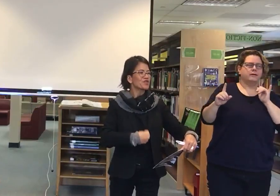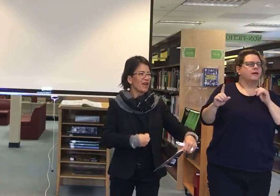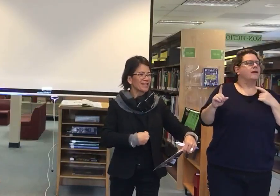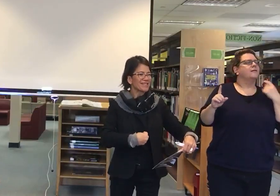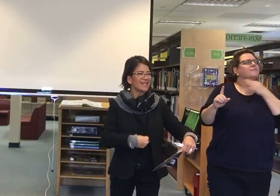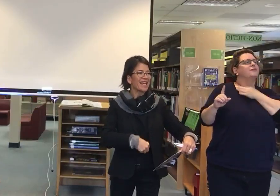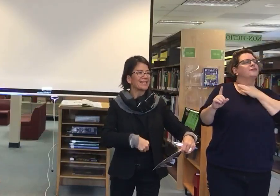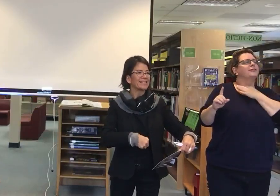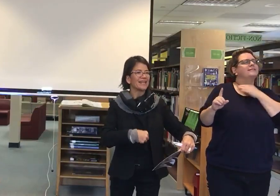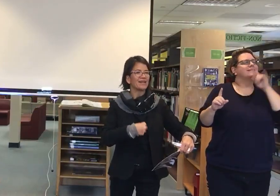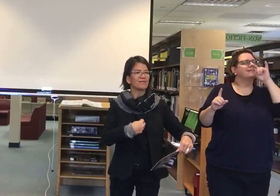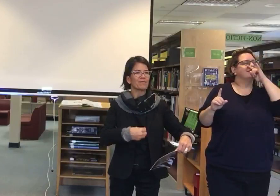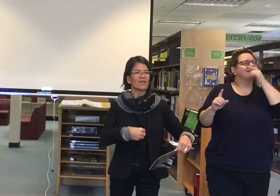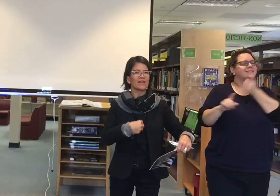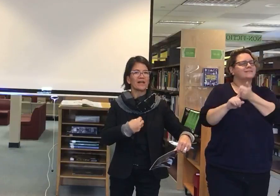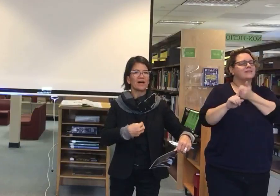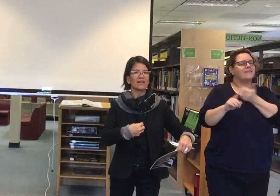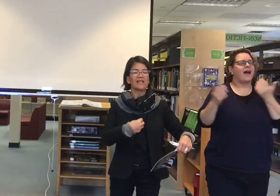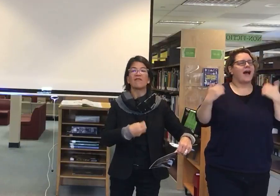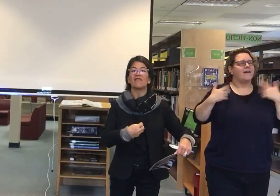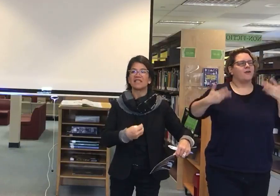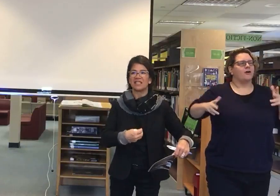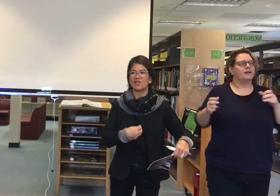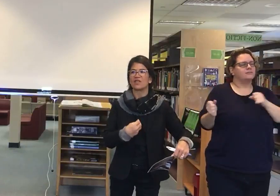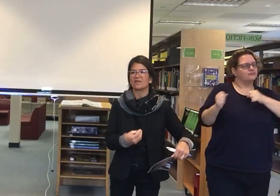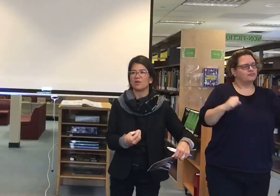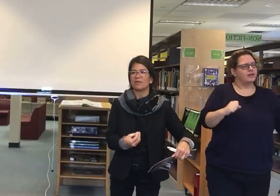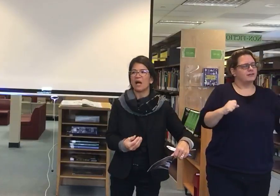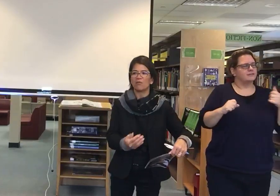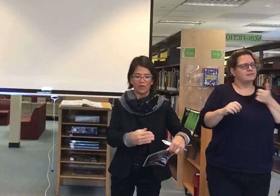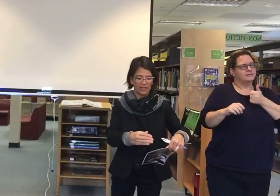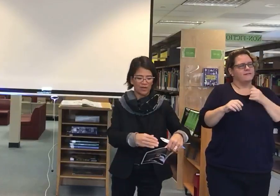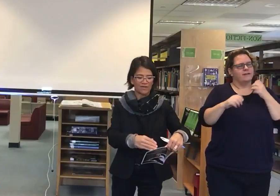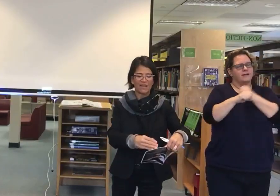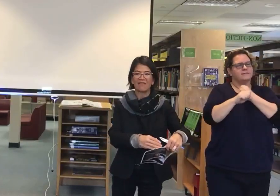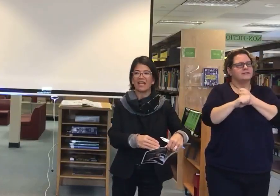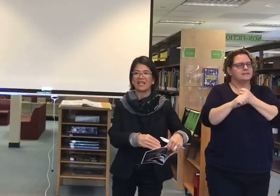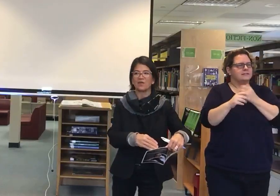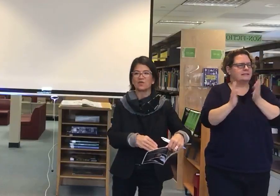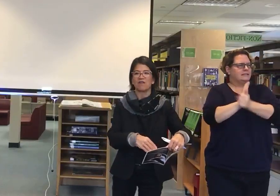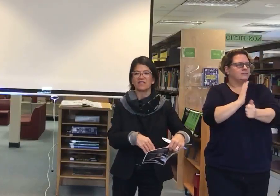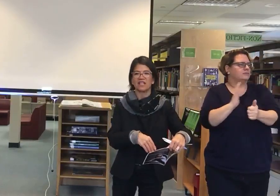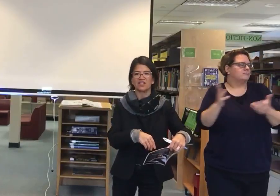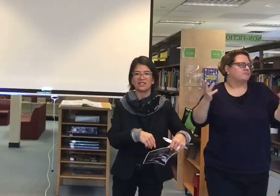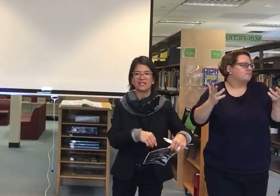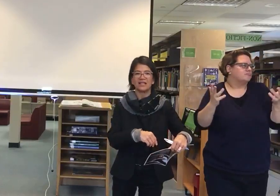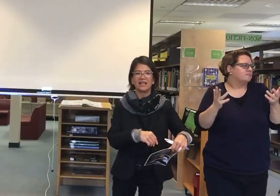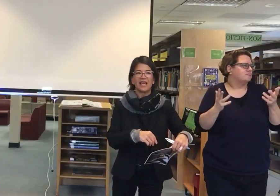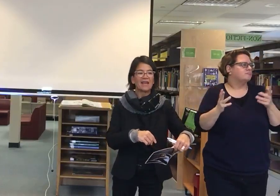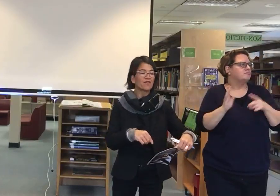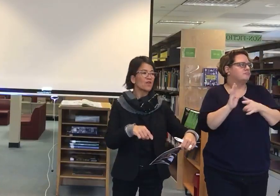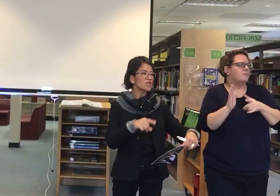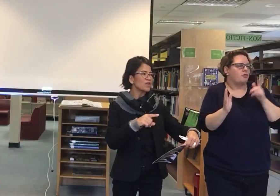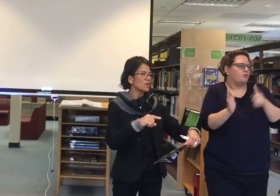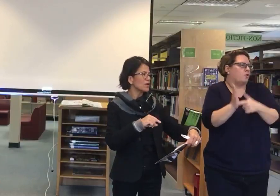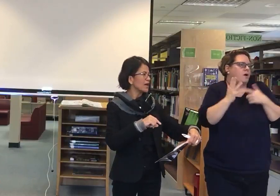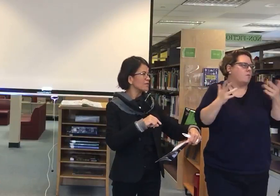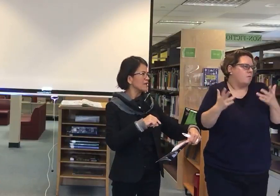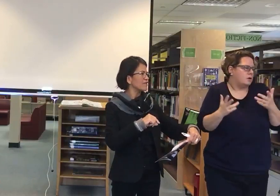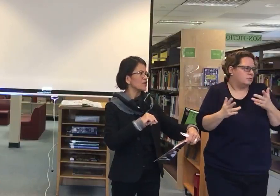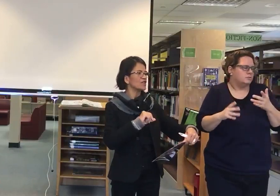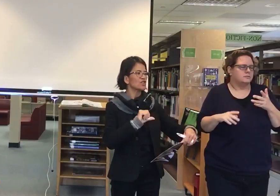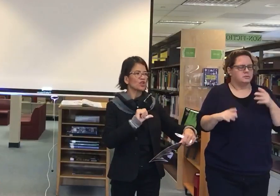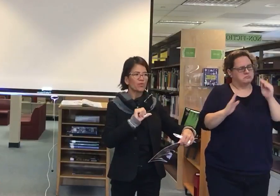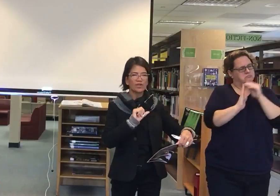internalized strengths and self-advocacy do you think would be helpful in terms of navigating those conversations? And for those of